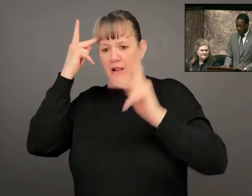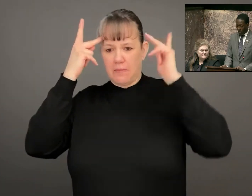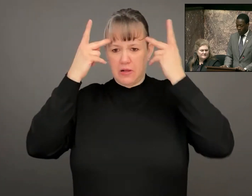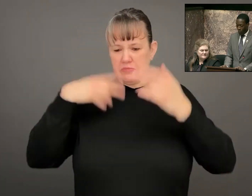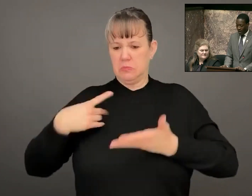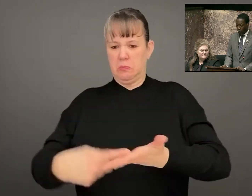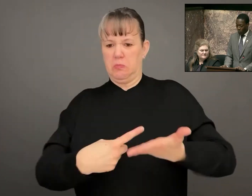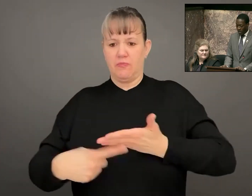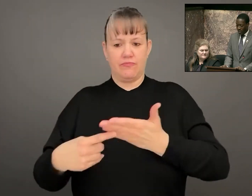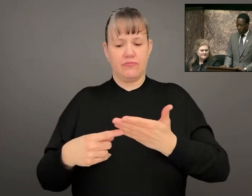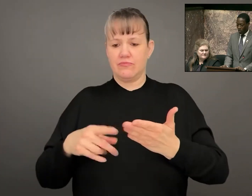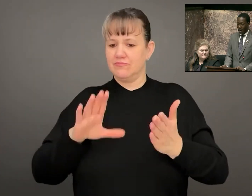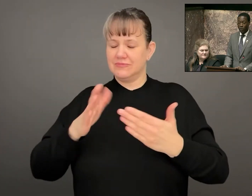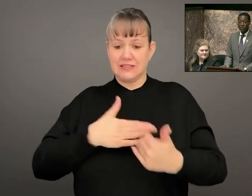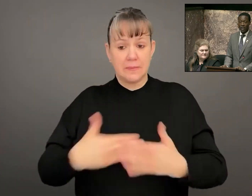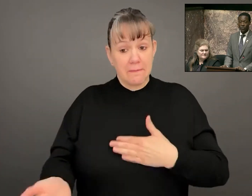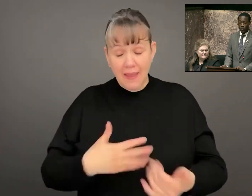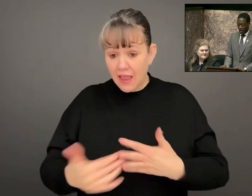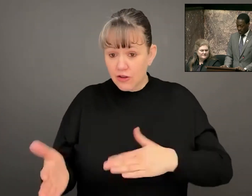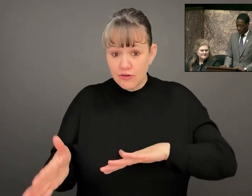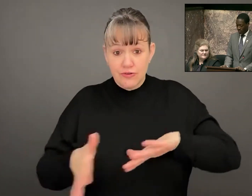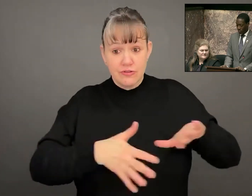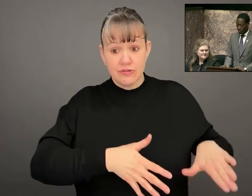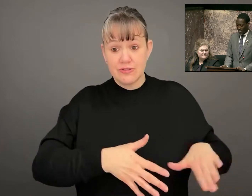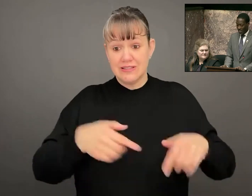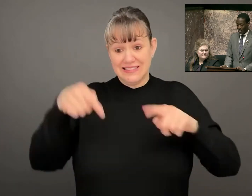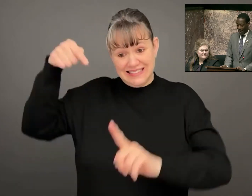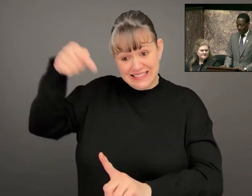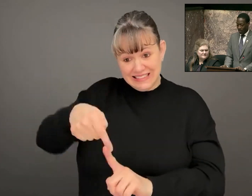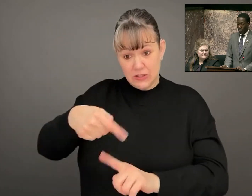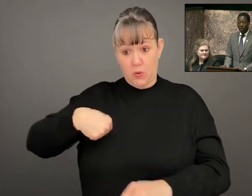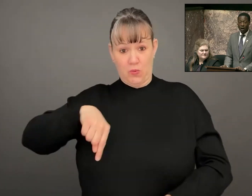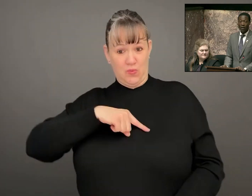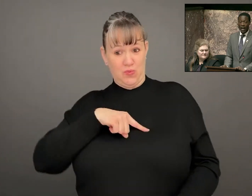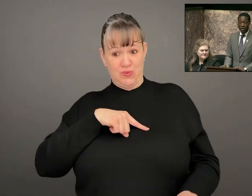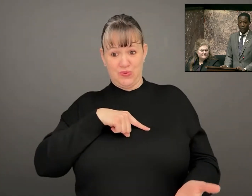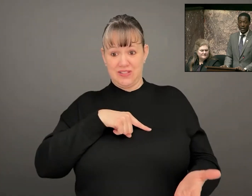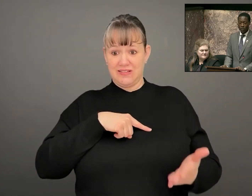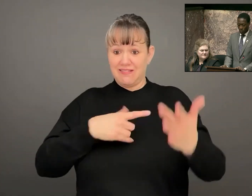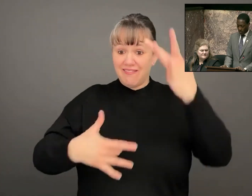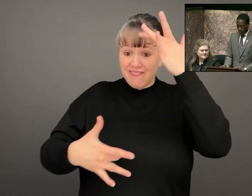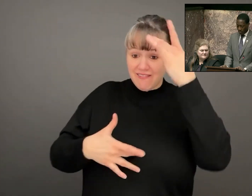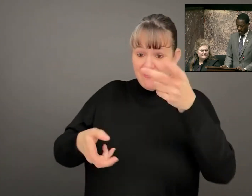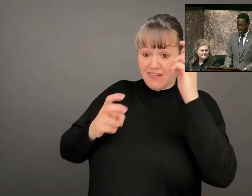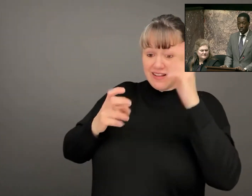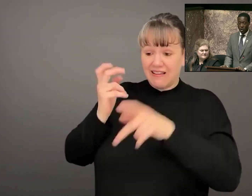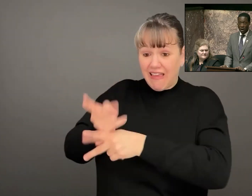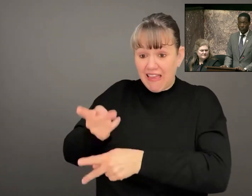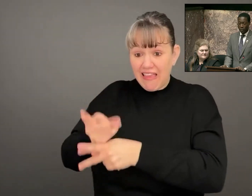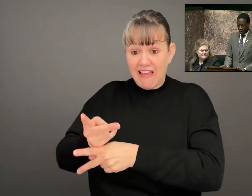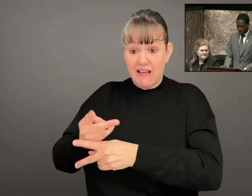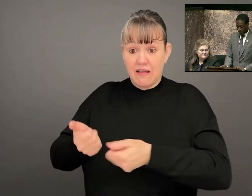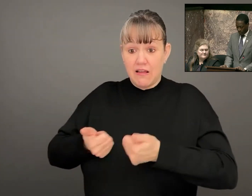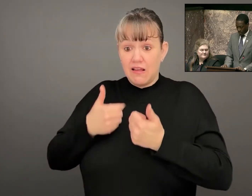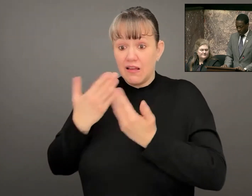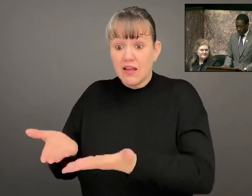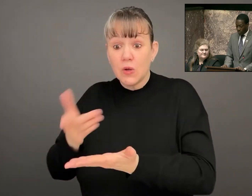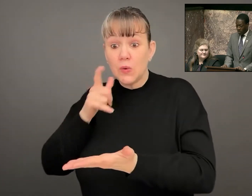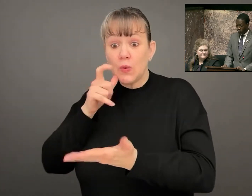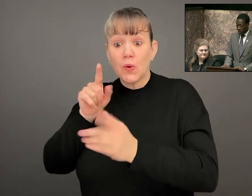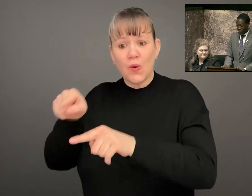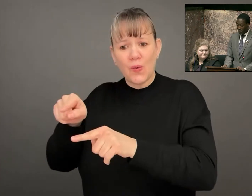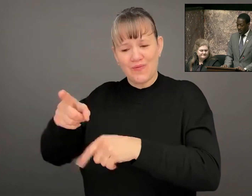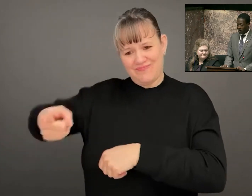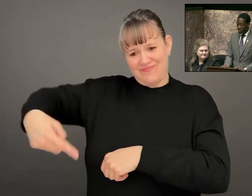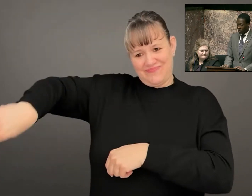from, when we or our loved ones need care, our healthcare workers show up for us. So